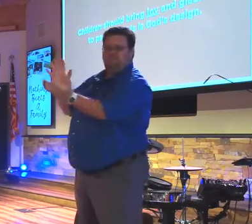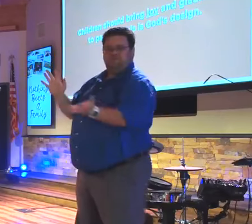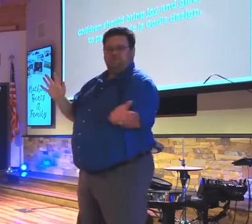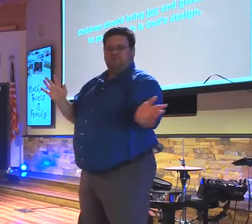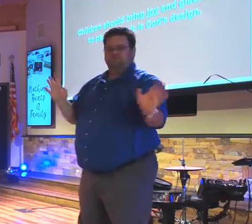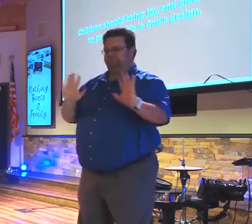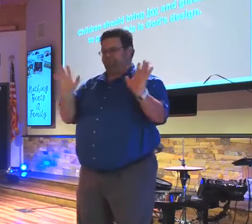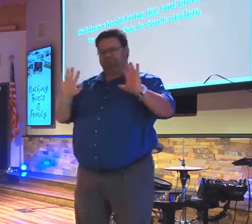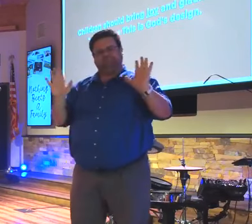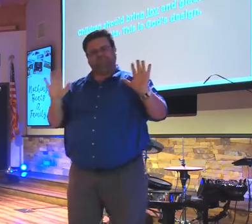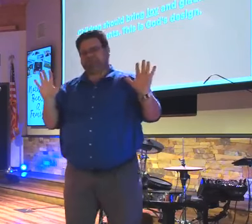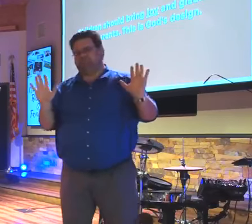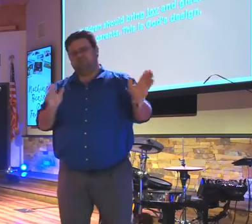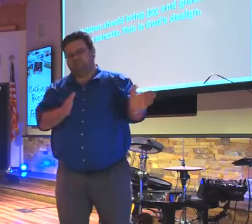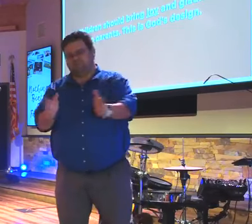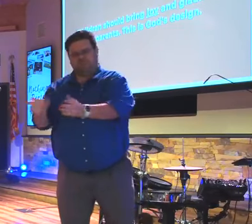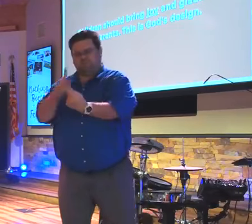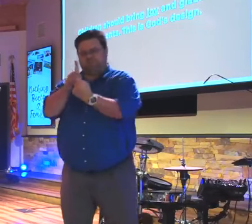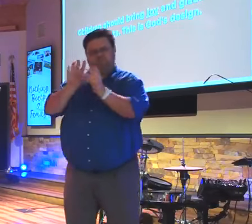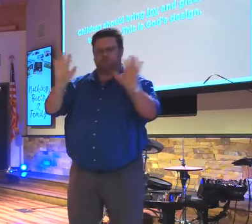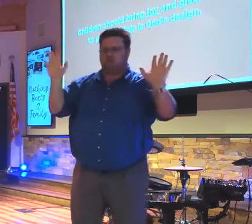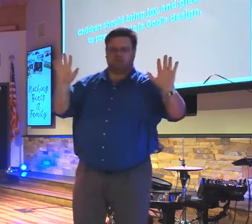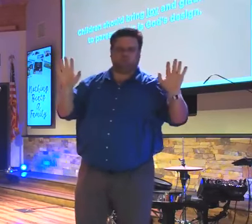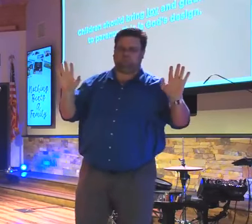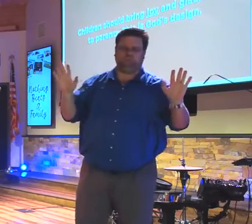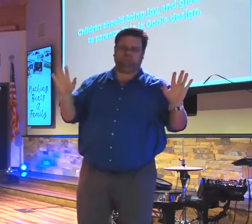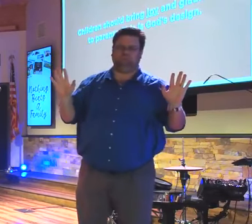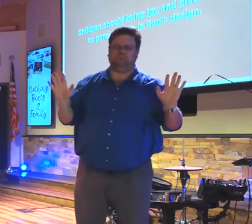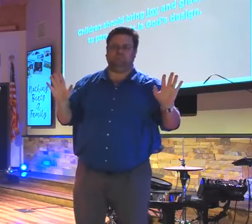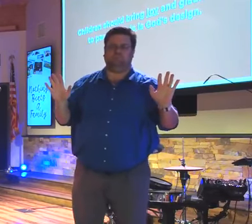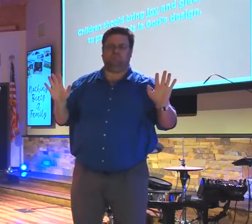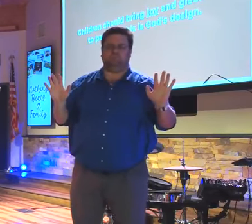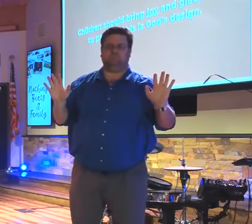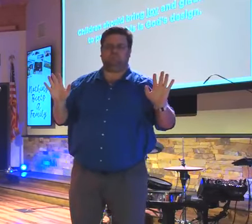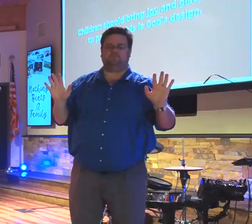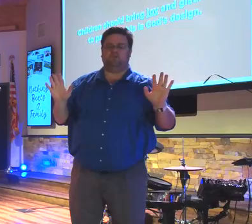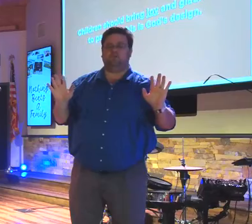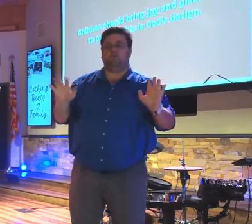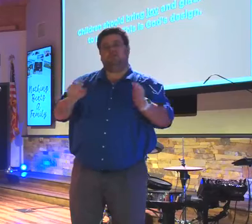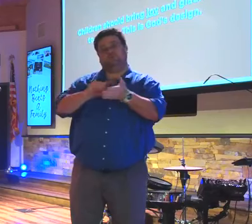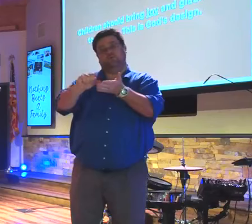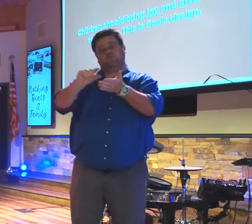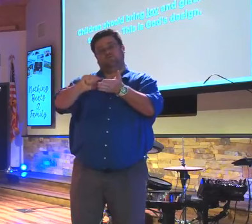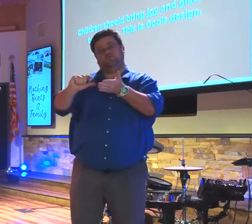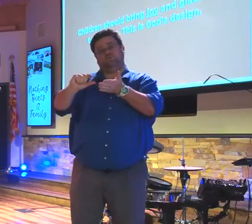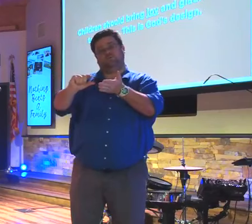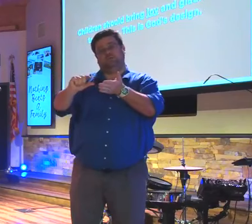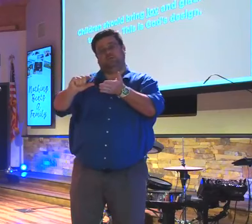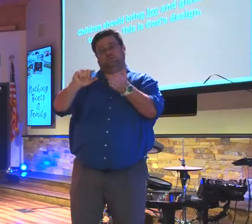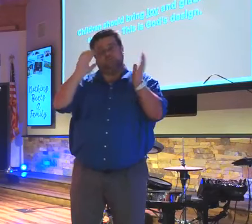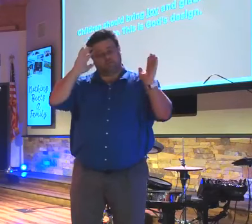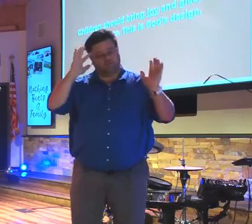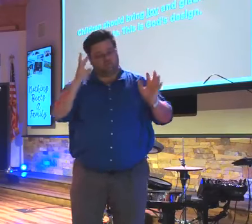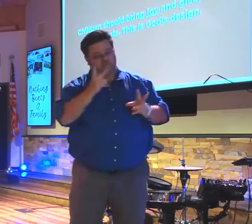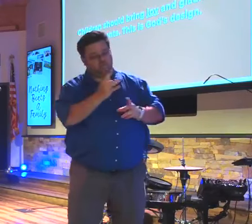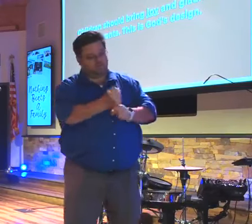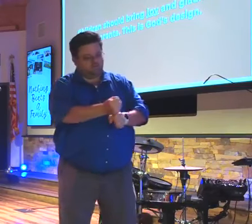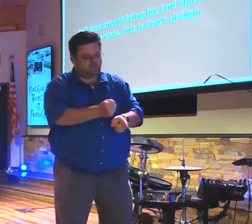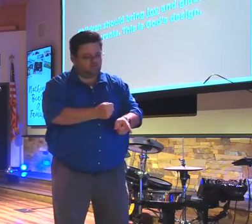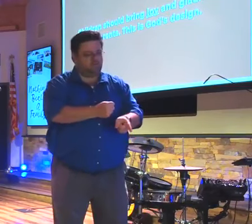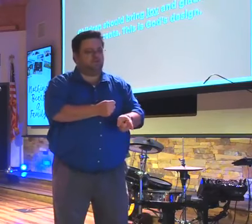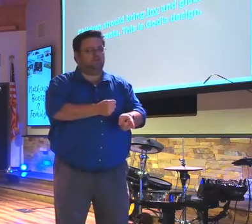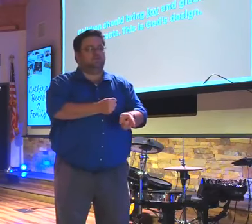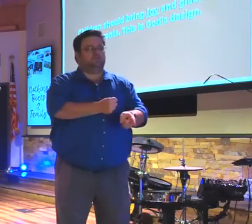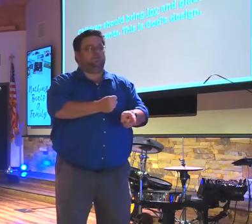give you a perfect plan here, okay? In fact, a verse that caught my attention years ago, it's like, wow. It was